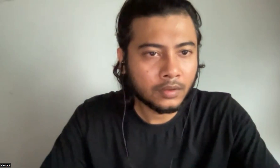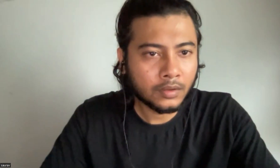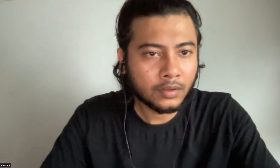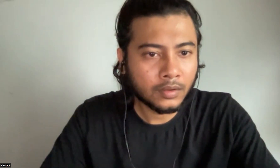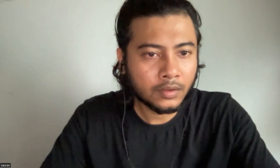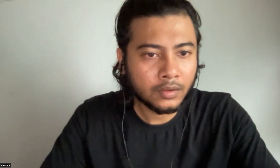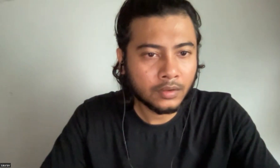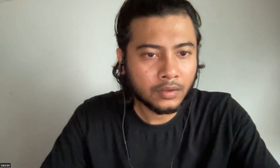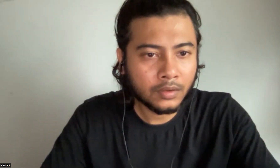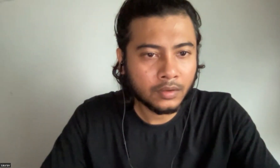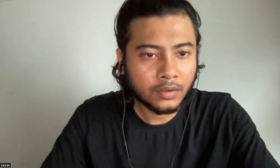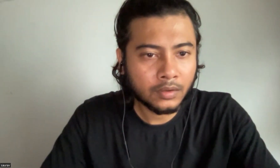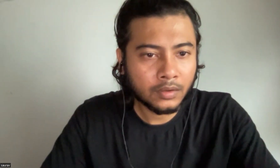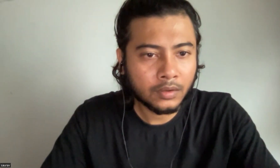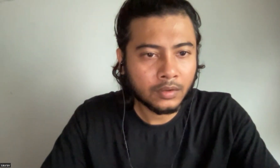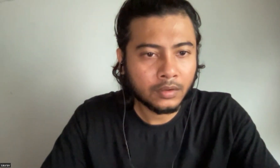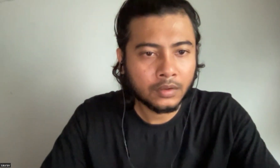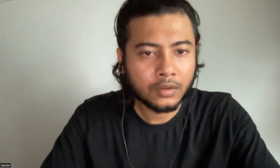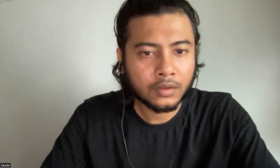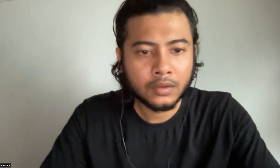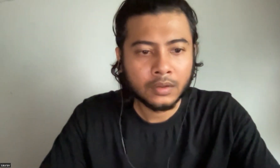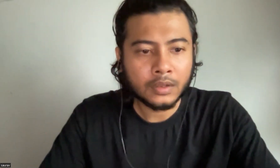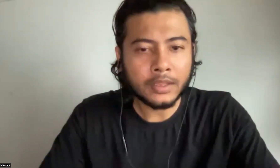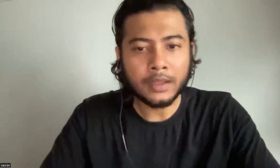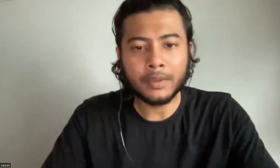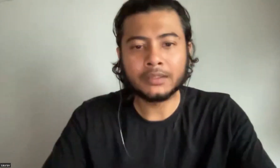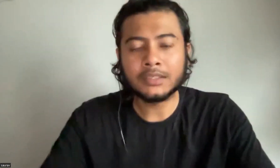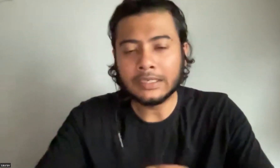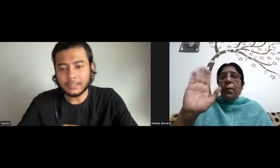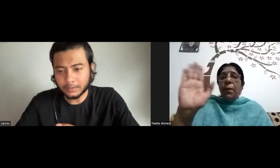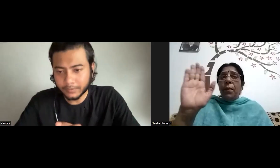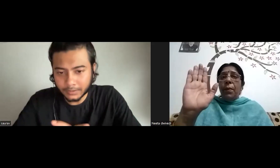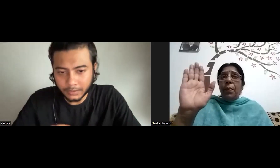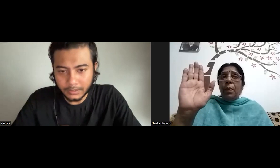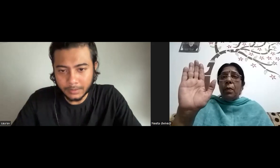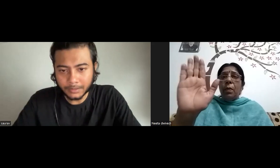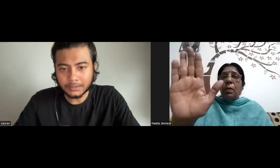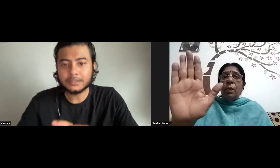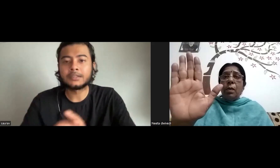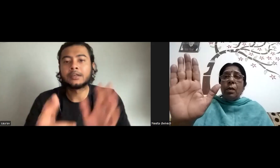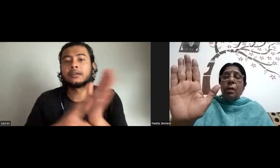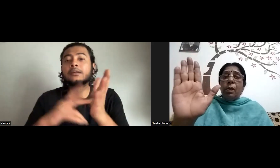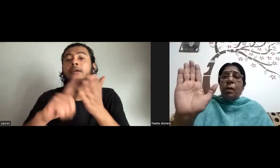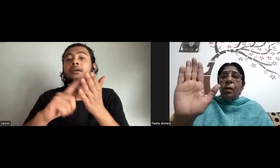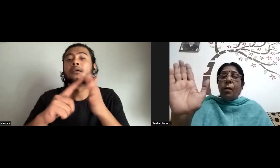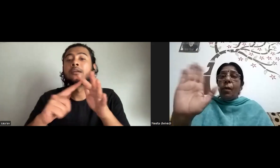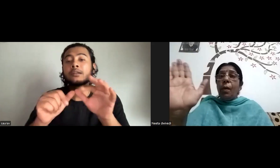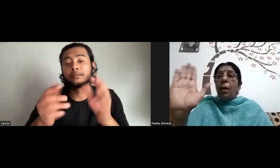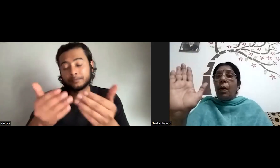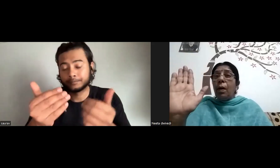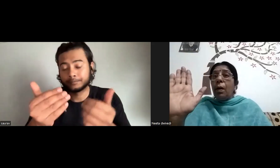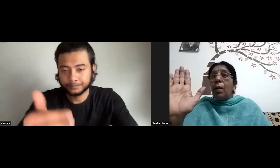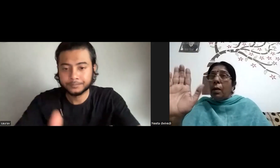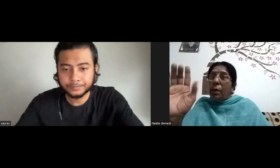So next, anyways, we are taking question answer. Yeah, next. Mataji, Neeta Mataji is here. Tell me.